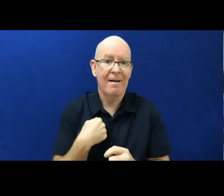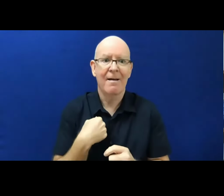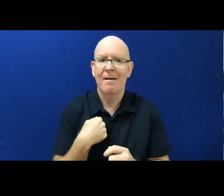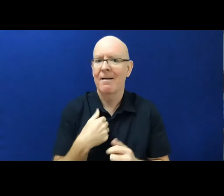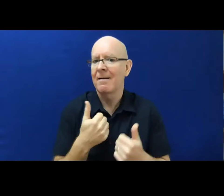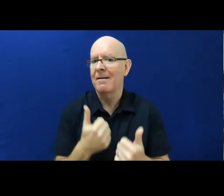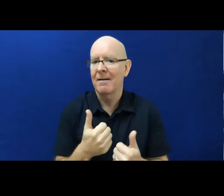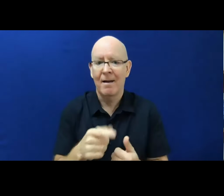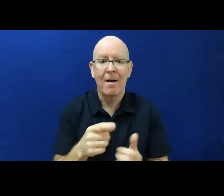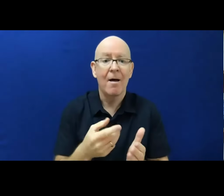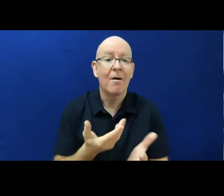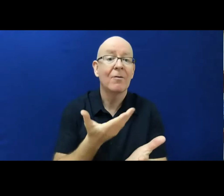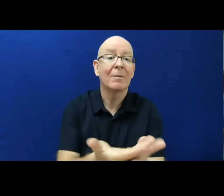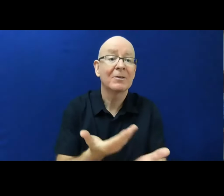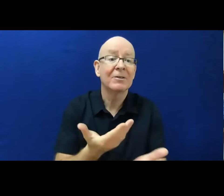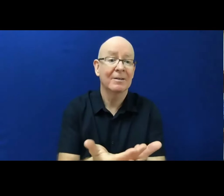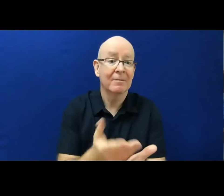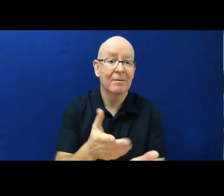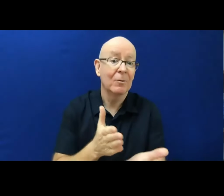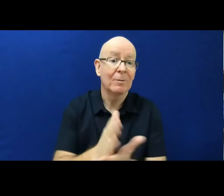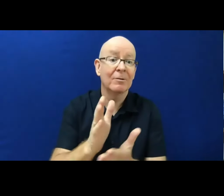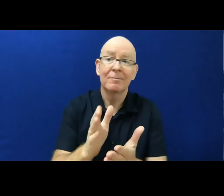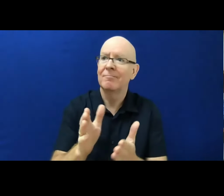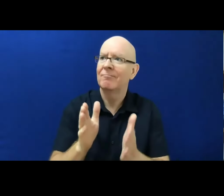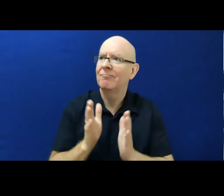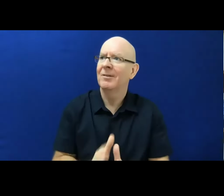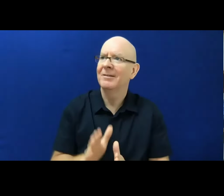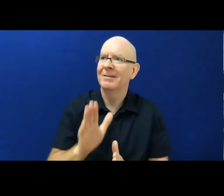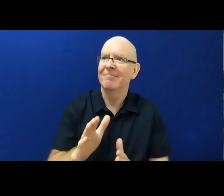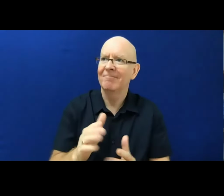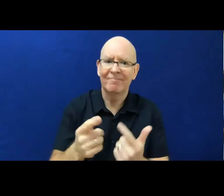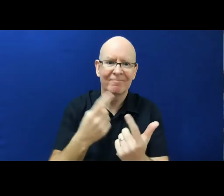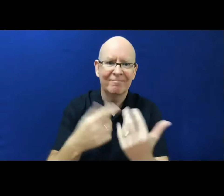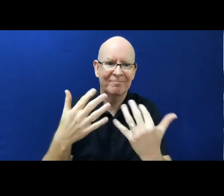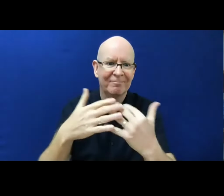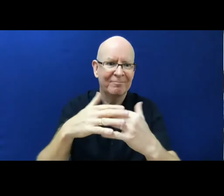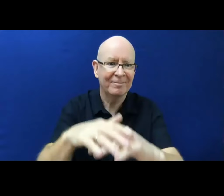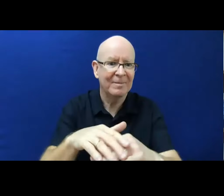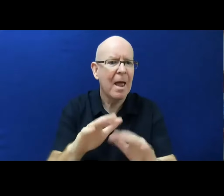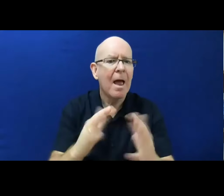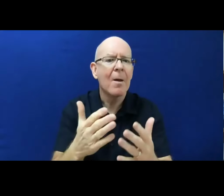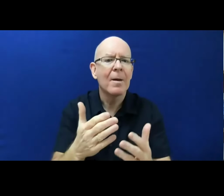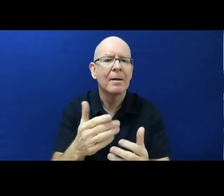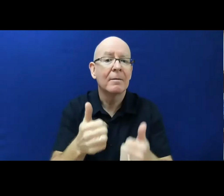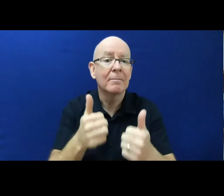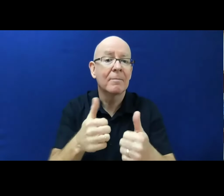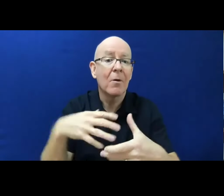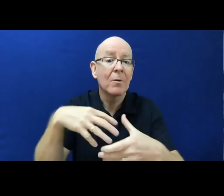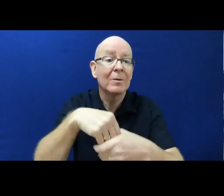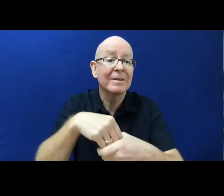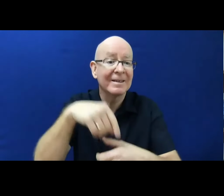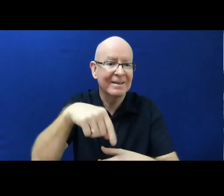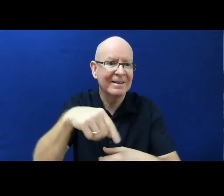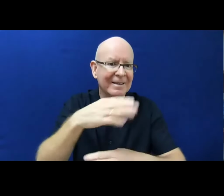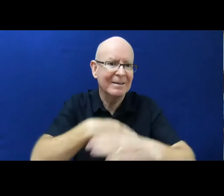was the most challenging chapter. It was the most difficult to get published. Everyone was afraid that was going